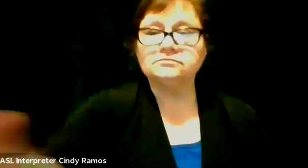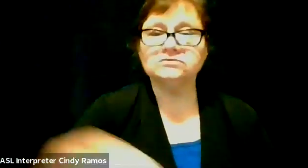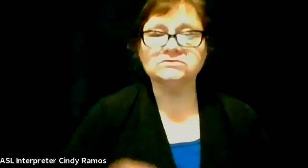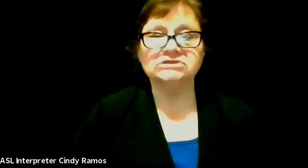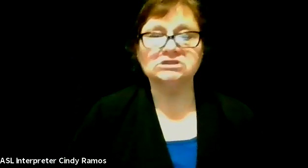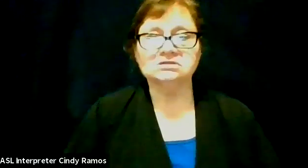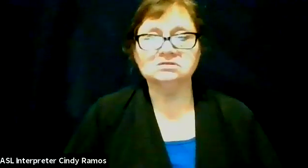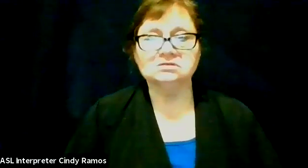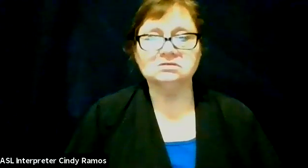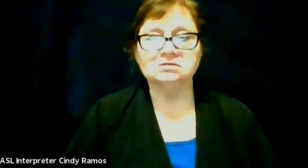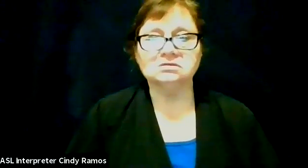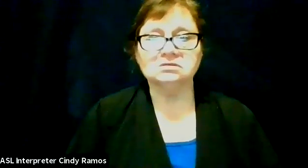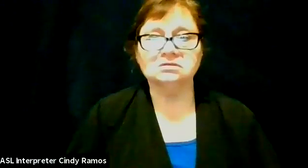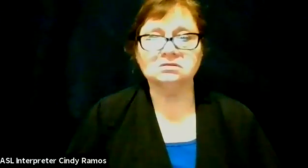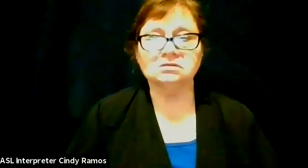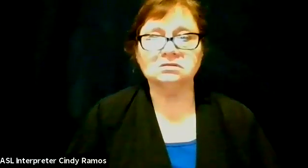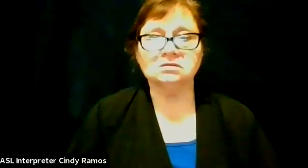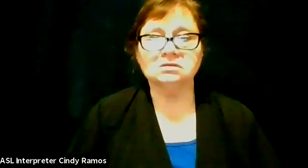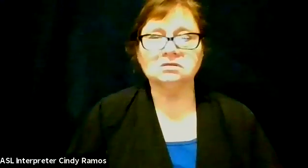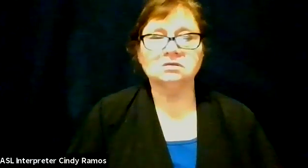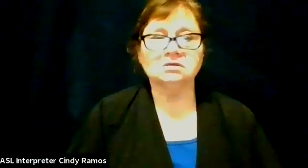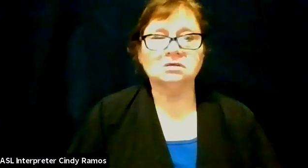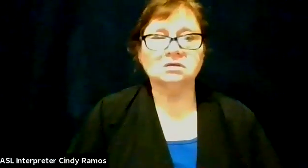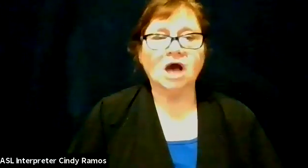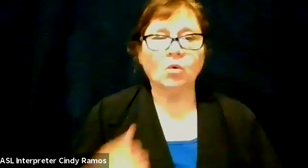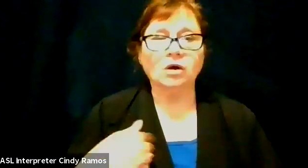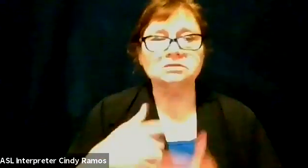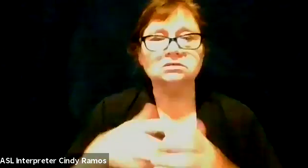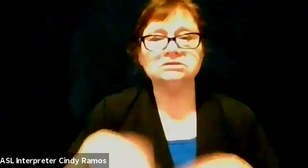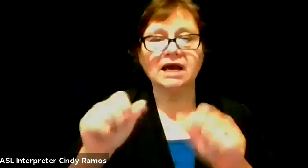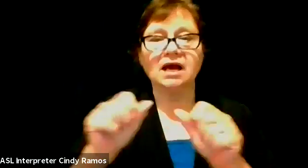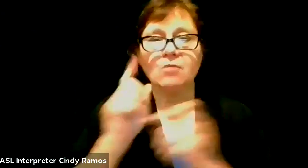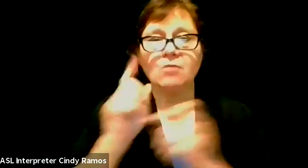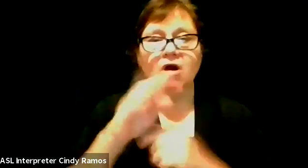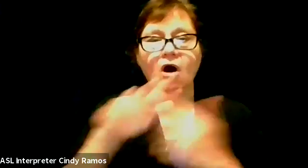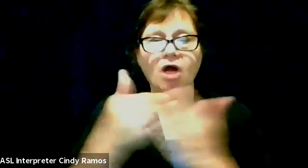I just wanted to just take a moment. All of us received a letter